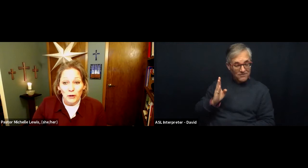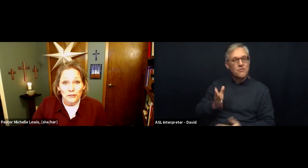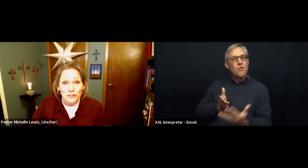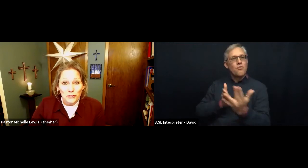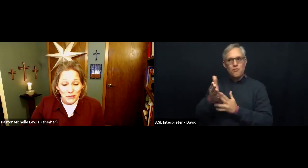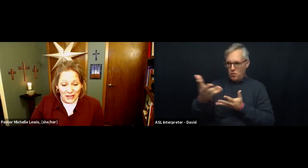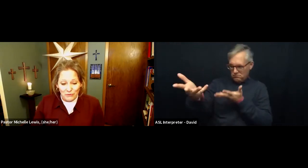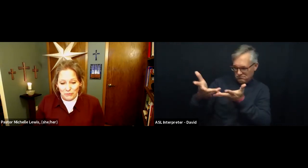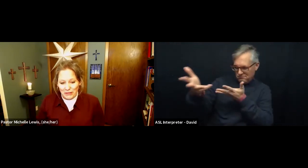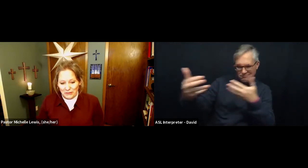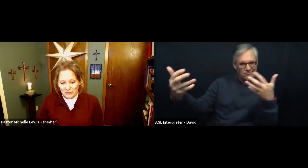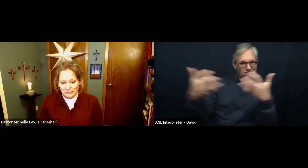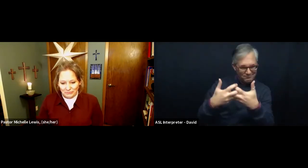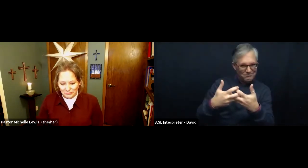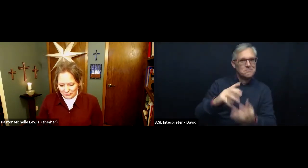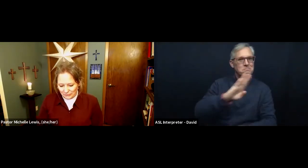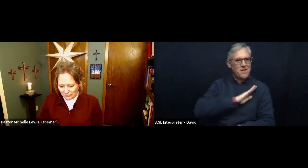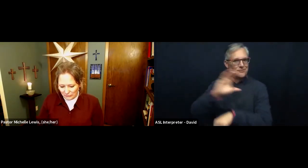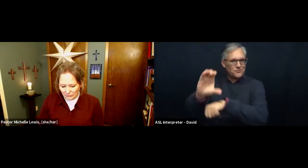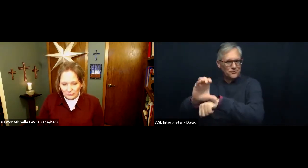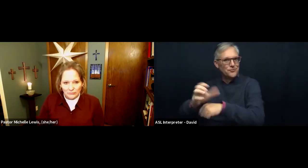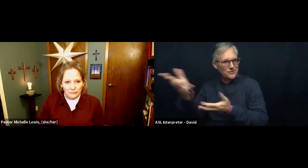this partnership we have with Bethel.